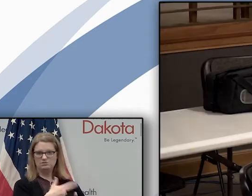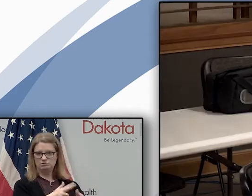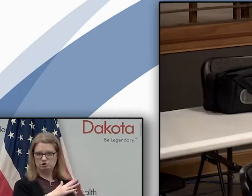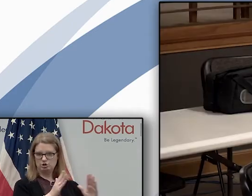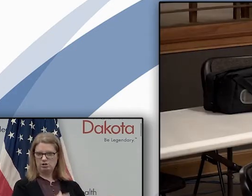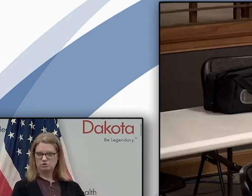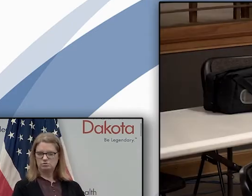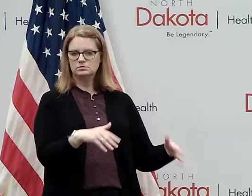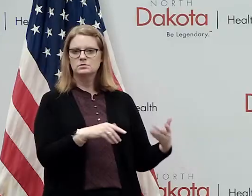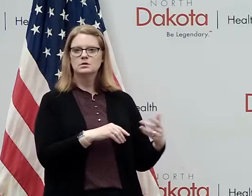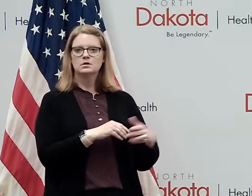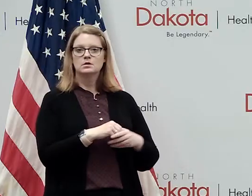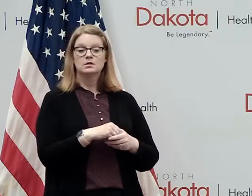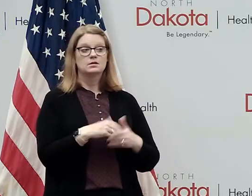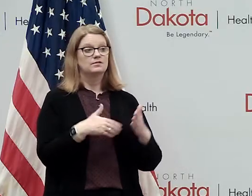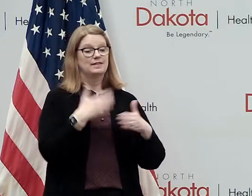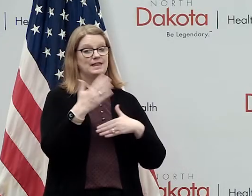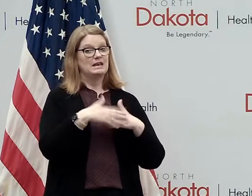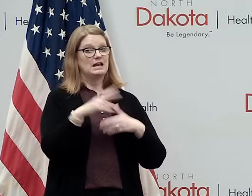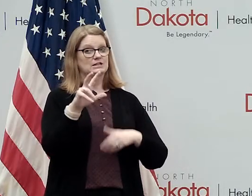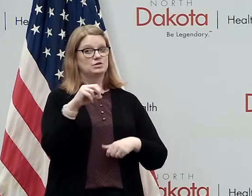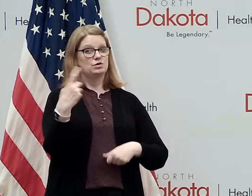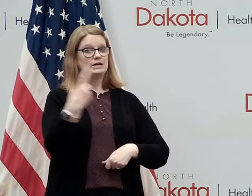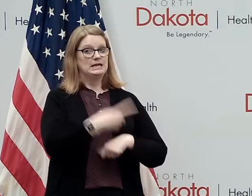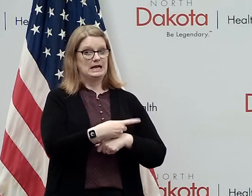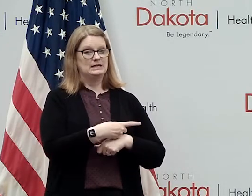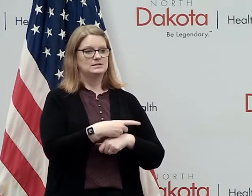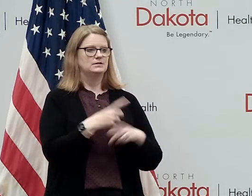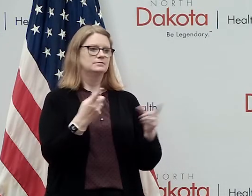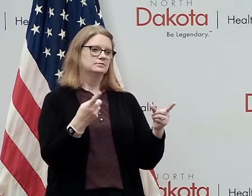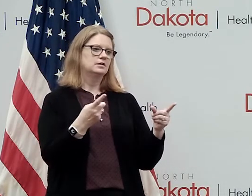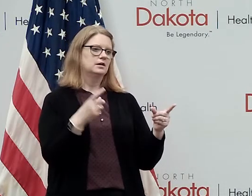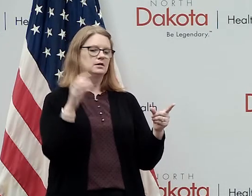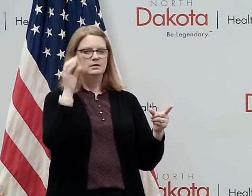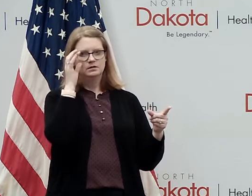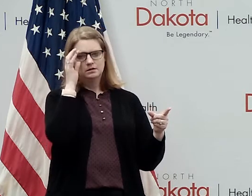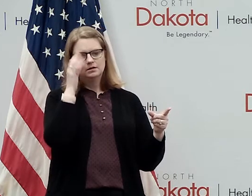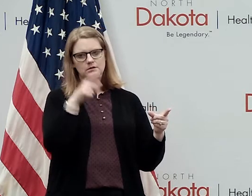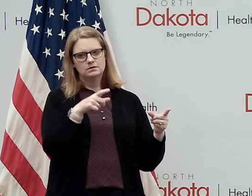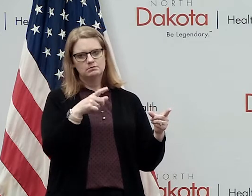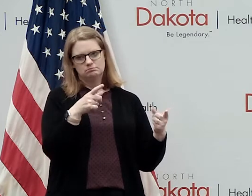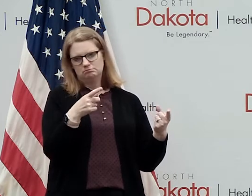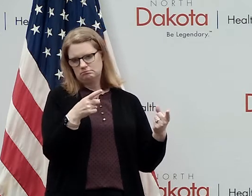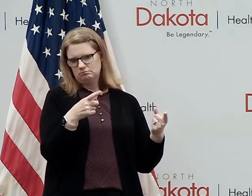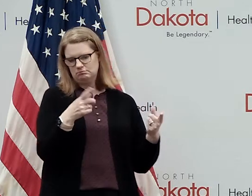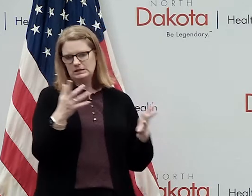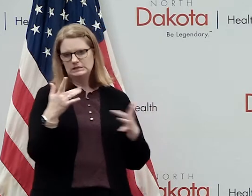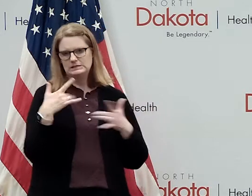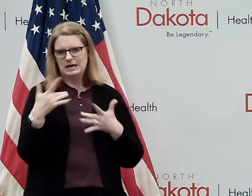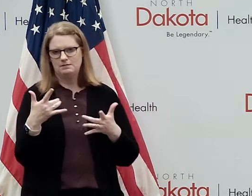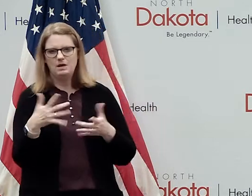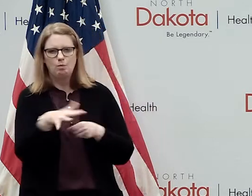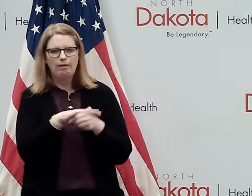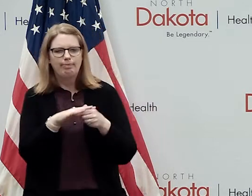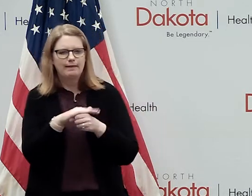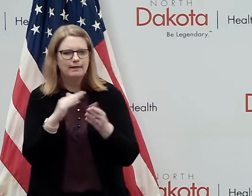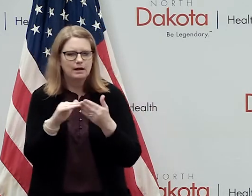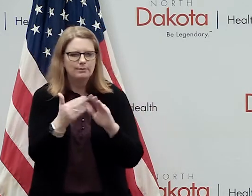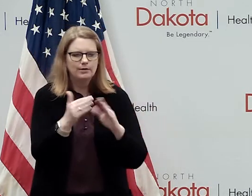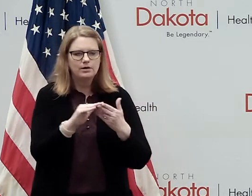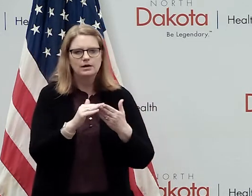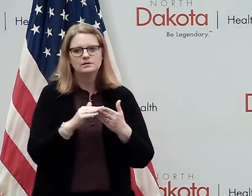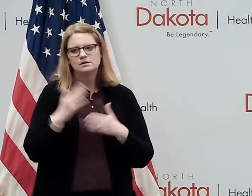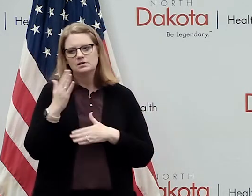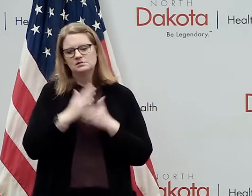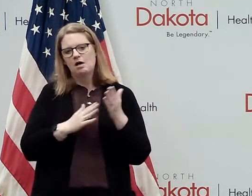down? Over the next 30 days, we are working. This was something that was historically done in the communities themselves. Some communities were more